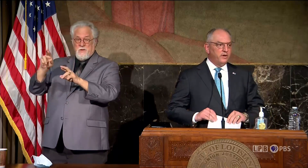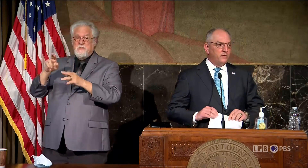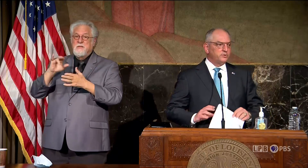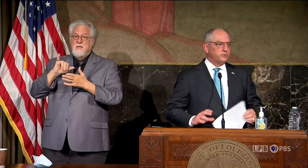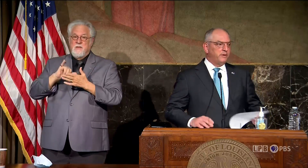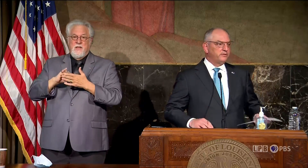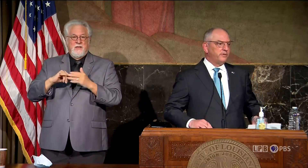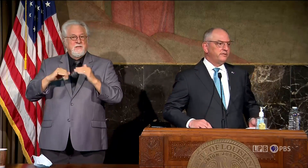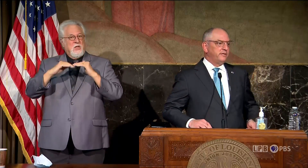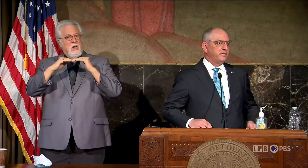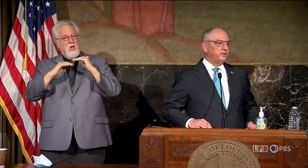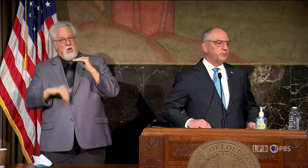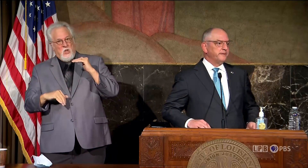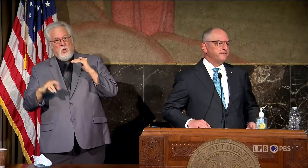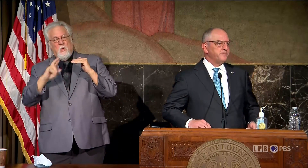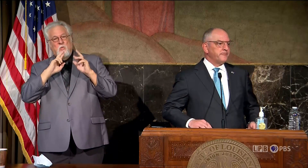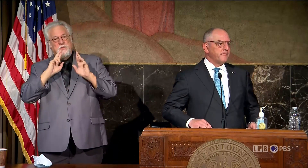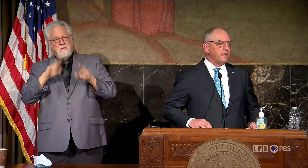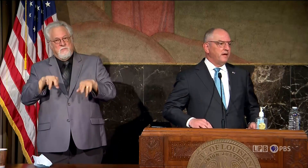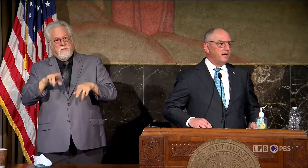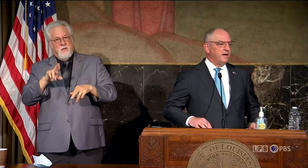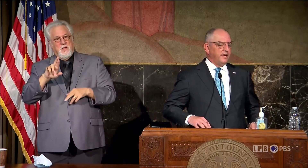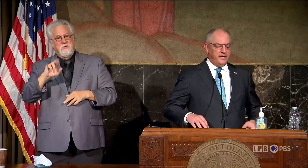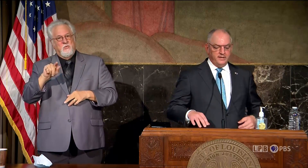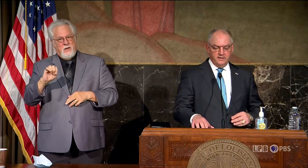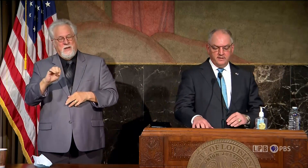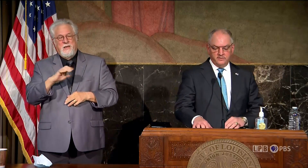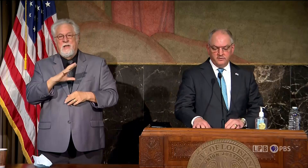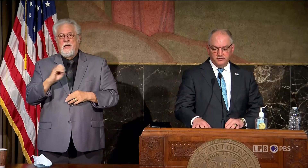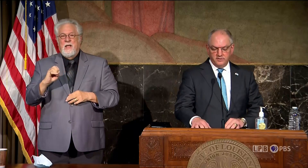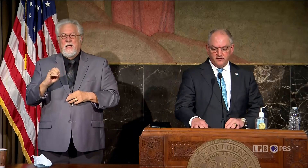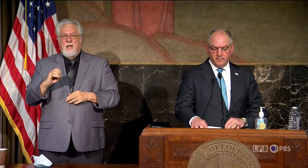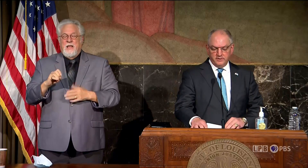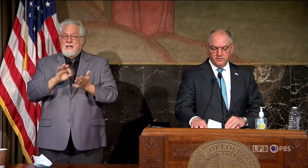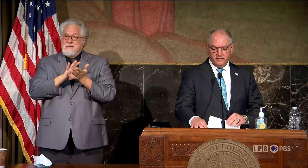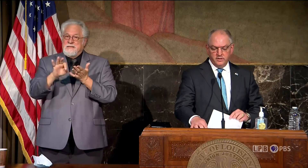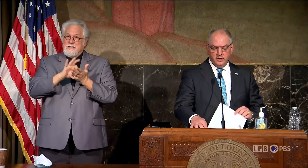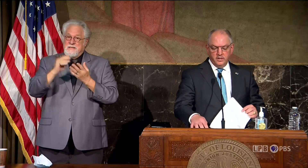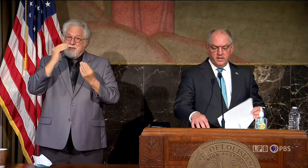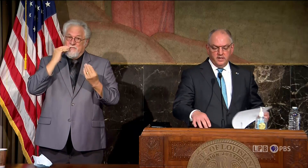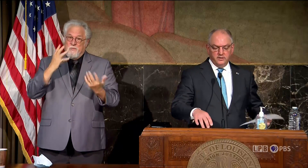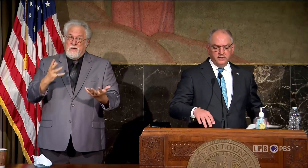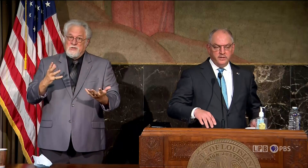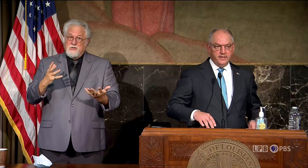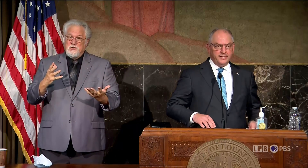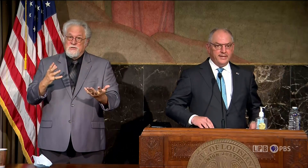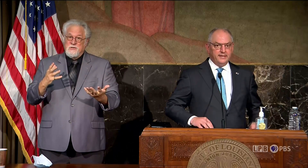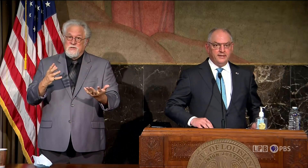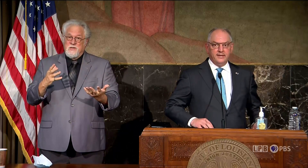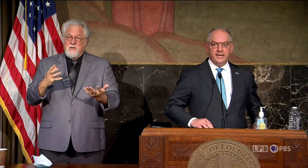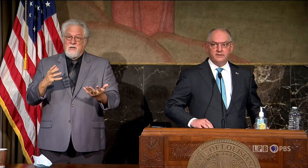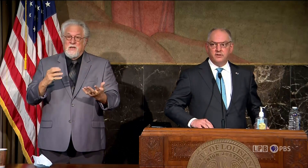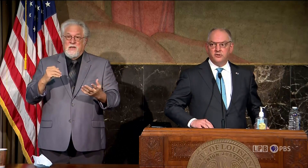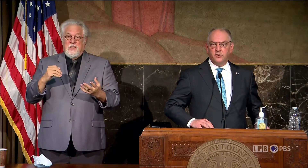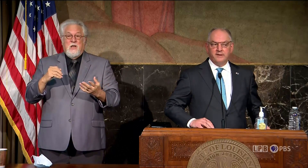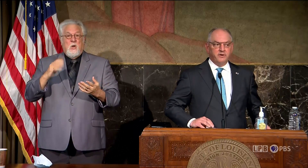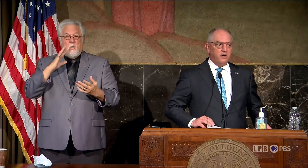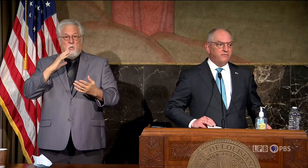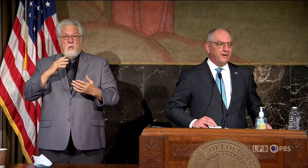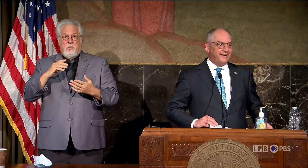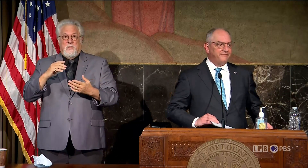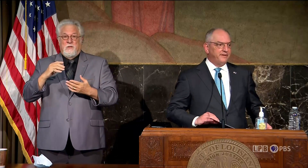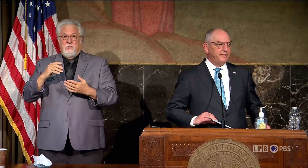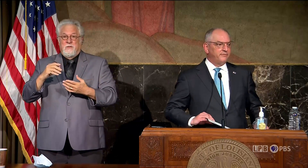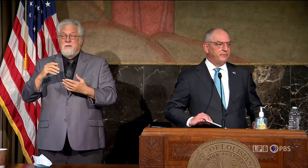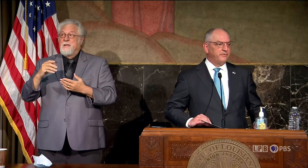is one of the lowest response rates in the country. The census information at the end of the day is going to drive an